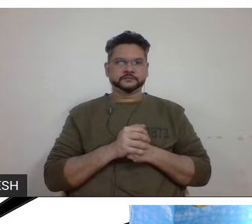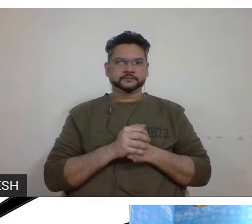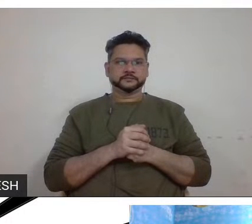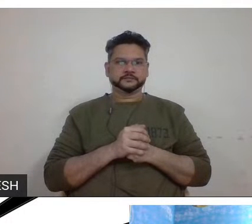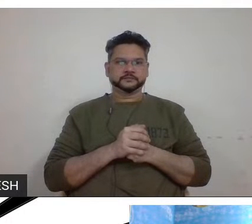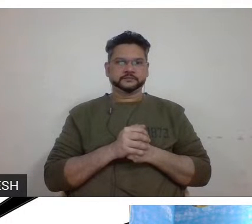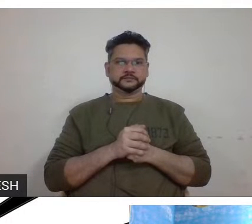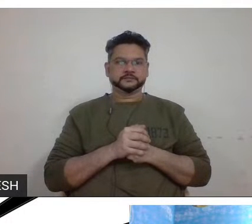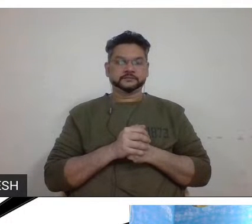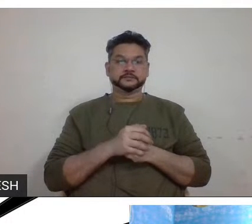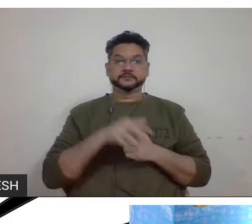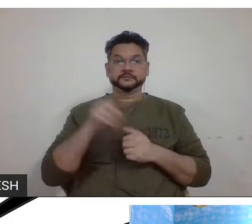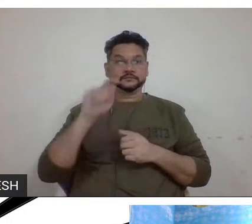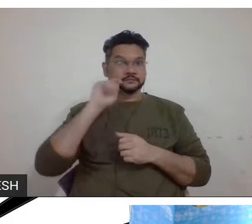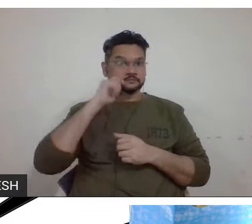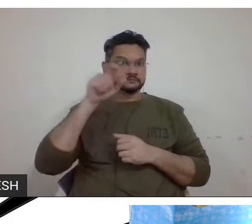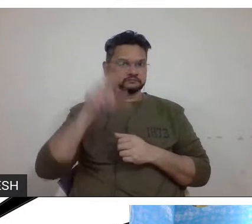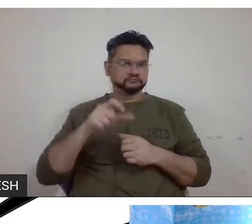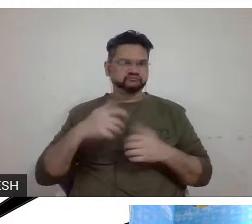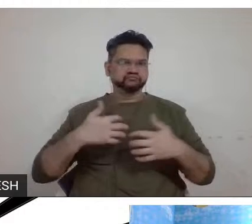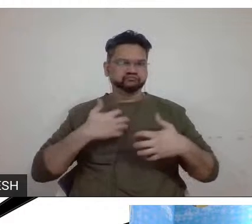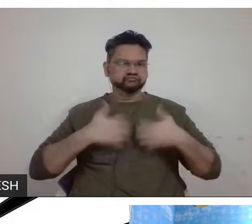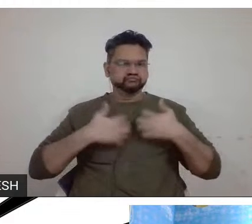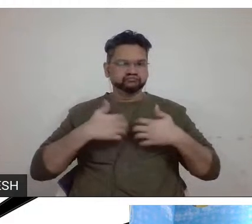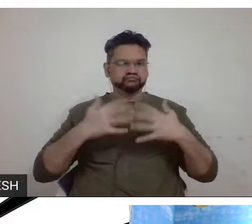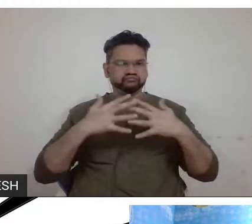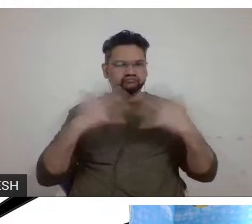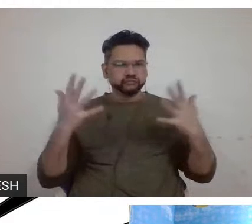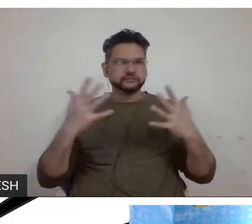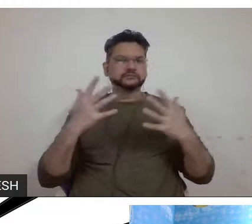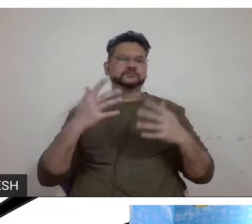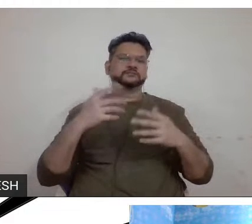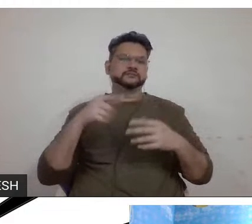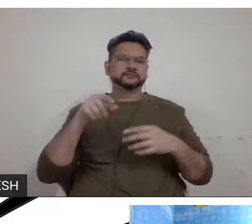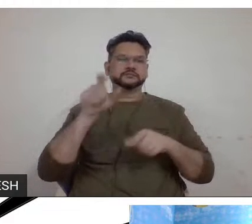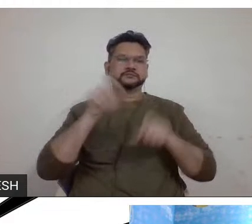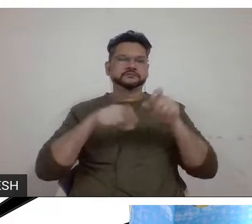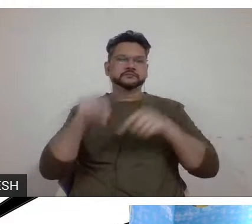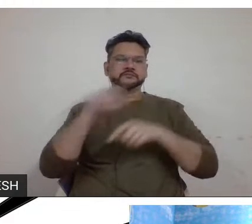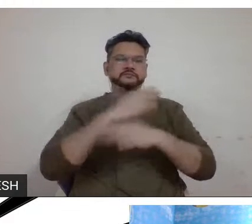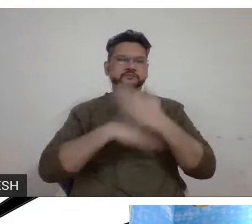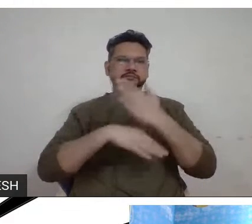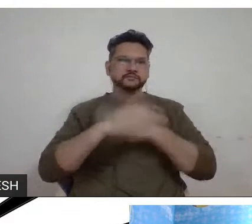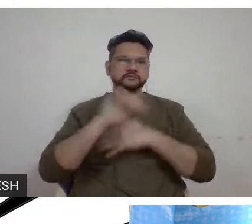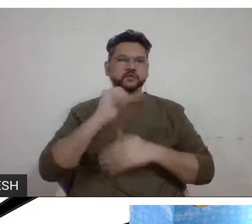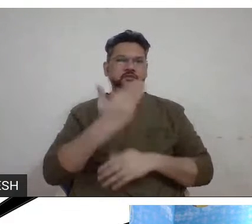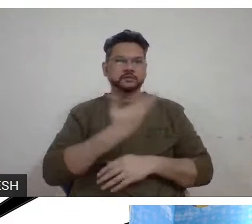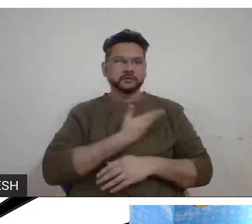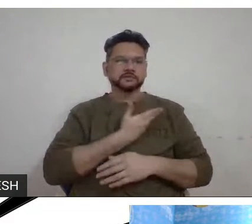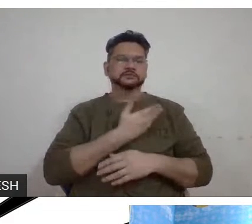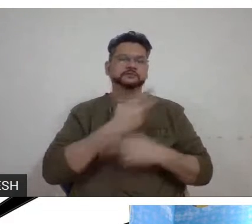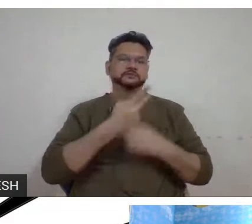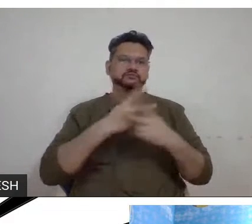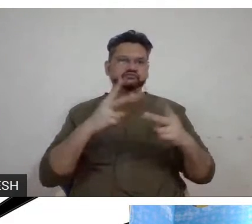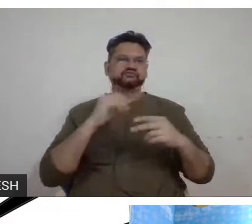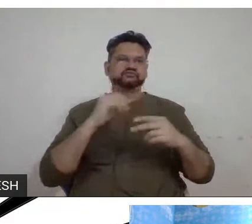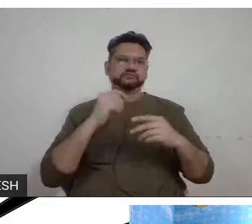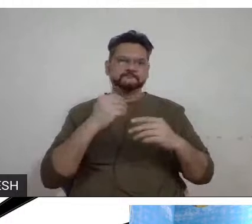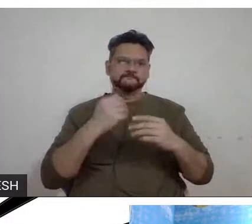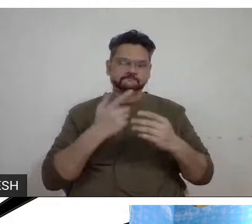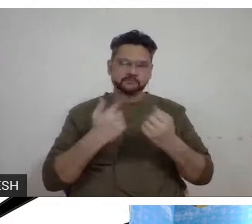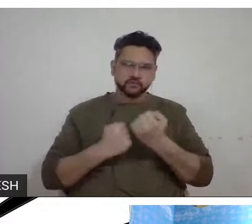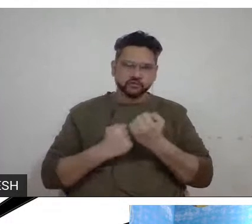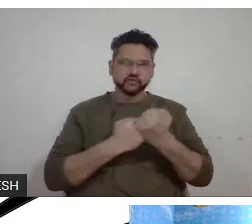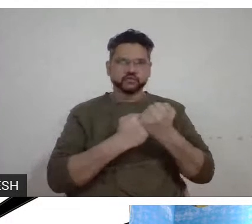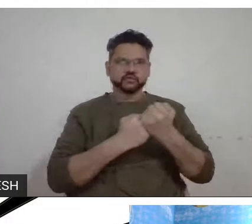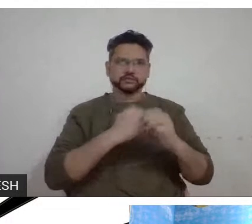Sir is very passionate about promoting the rights of persons with disability community and their empowerment. Has